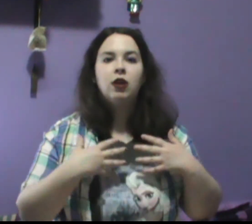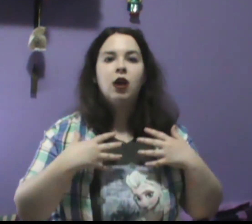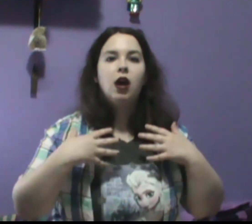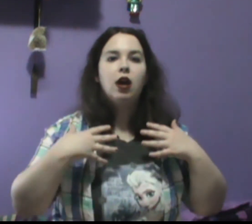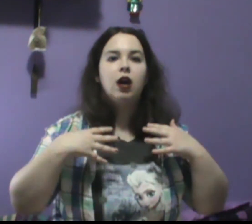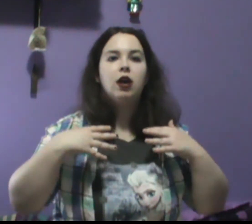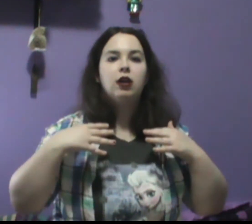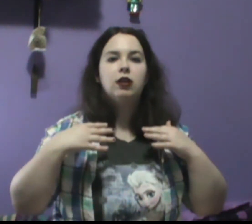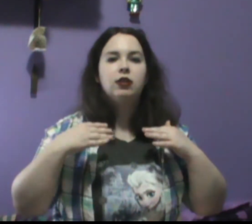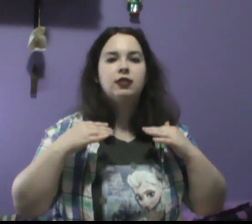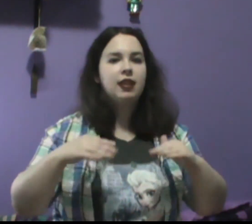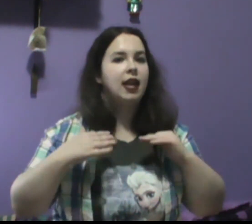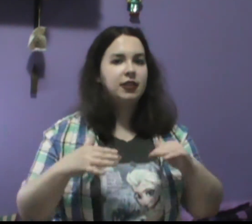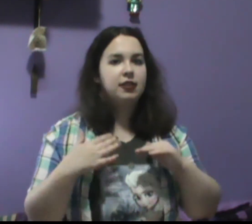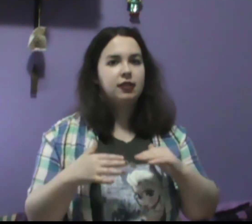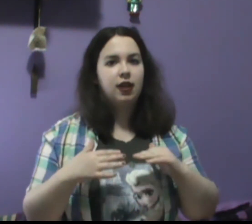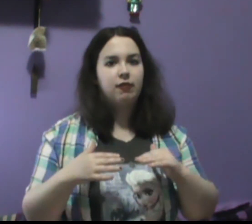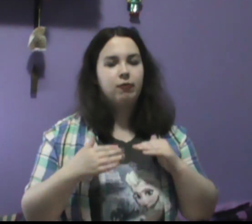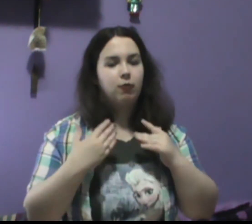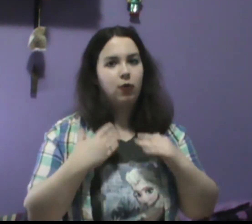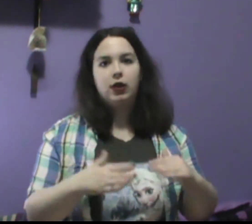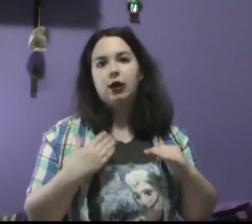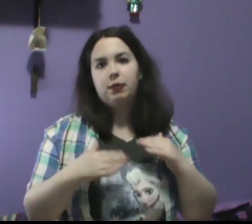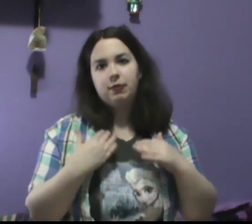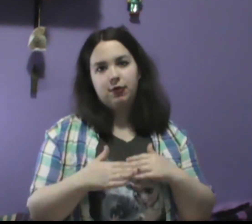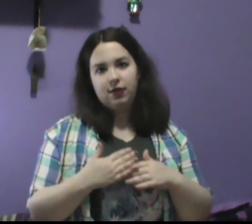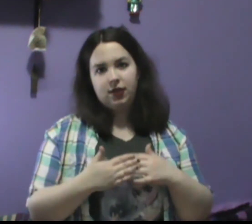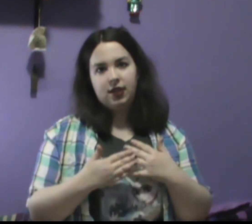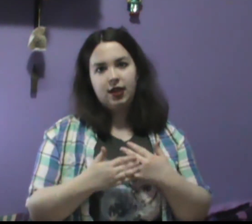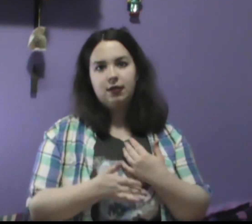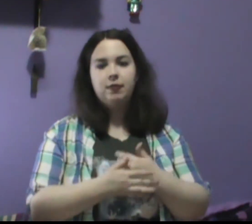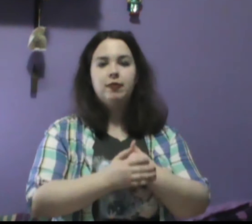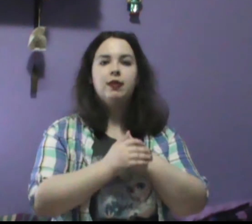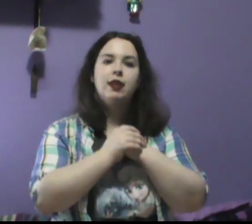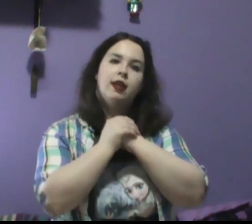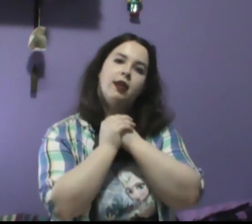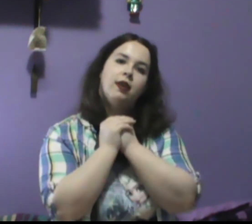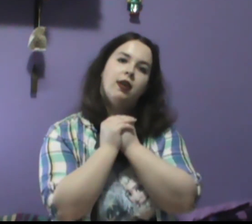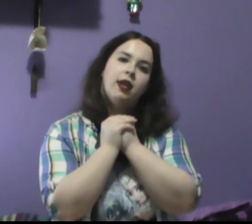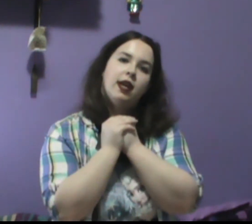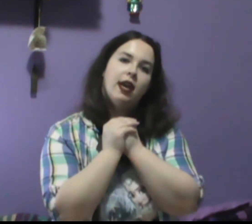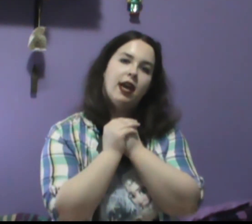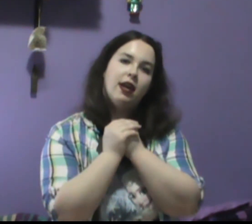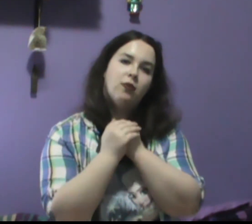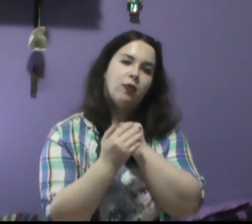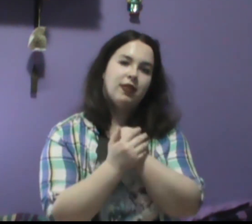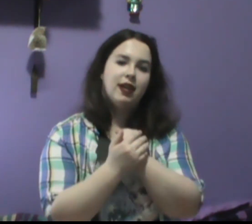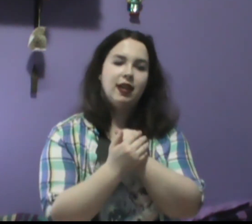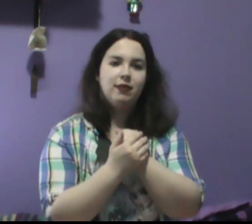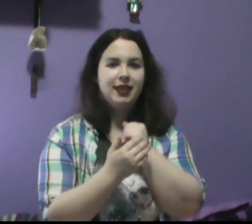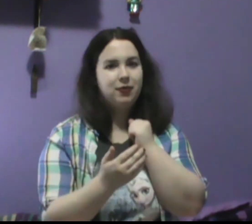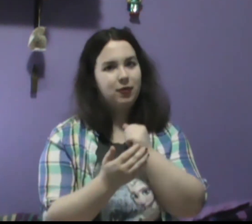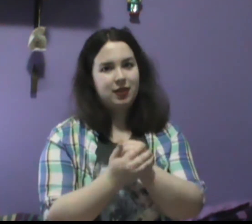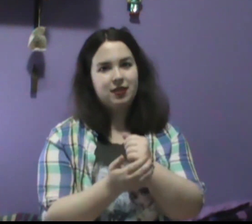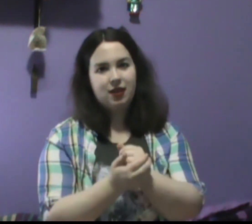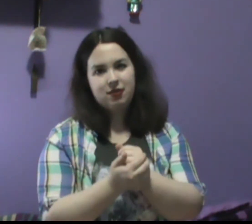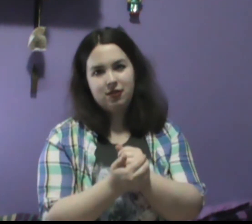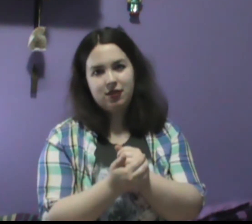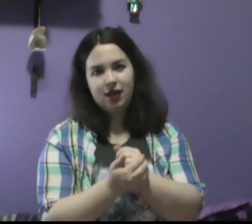of status in life won't help him through everything. And with that, everything with Dr.